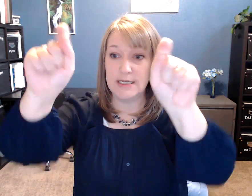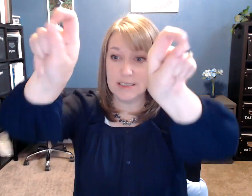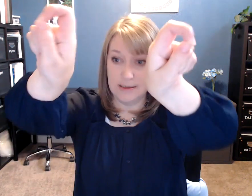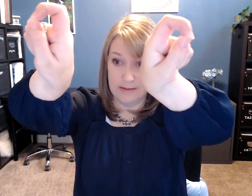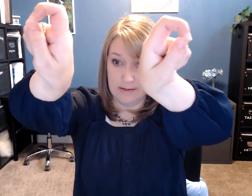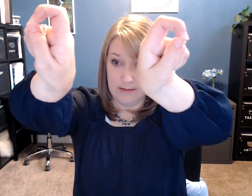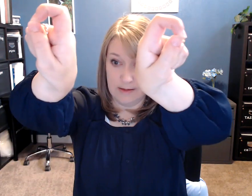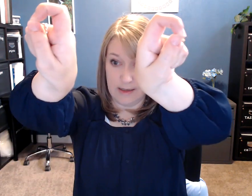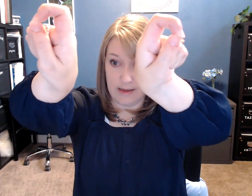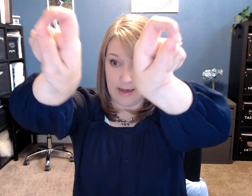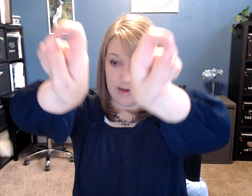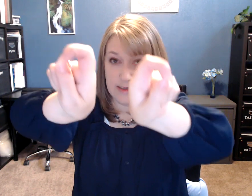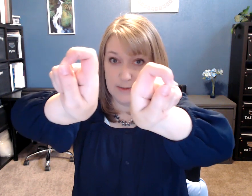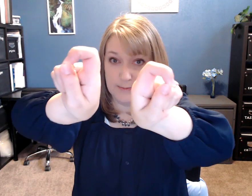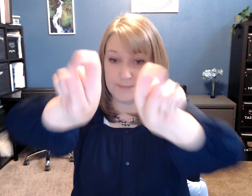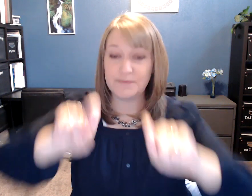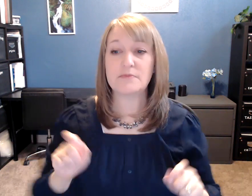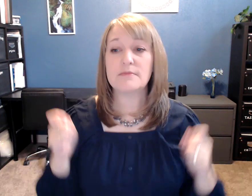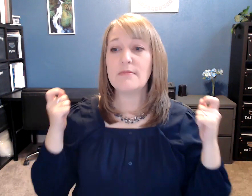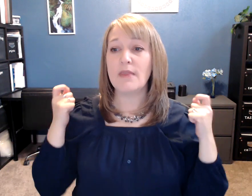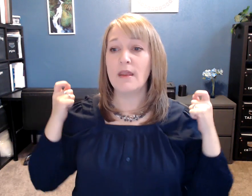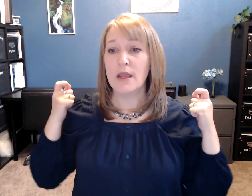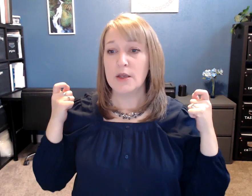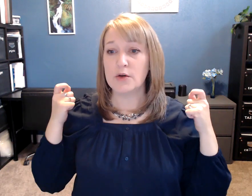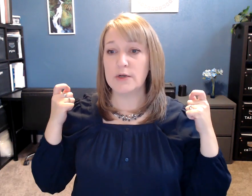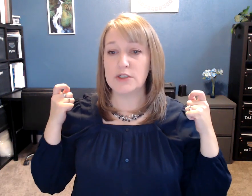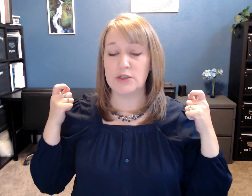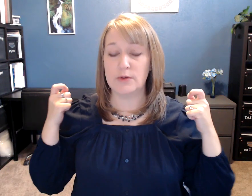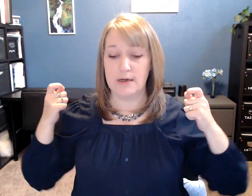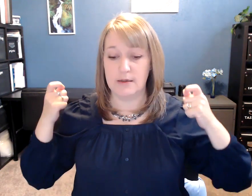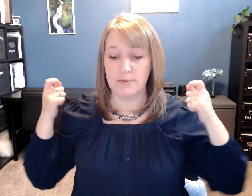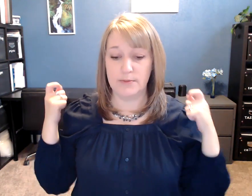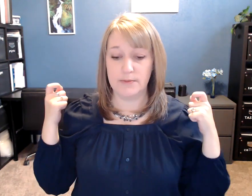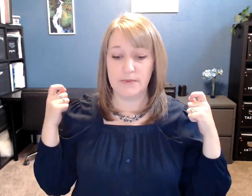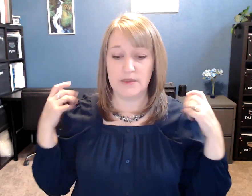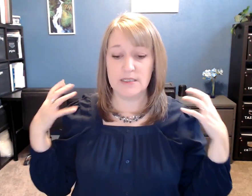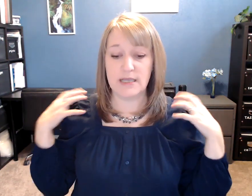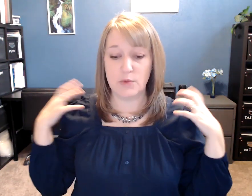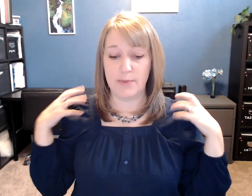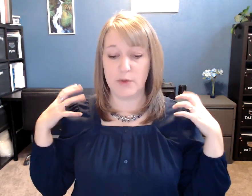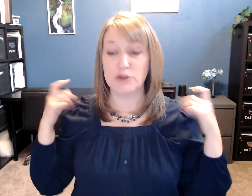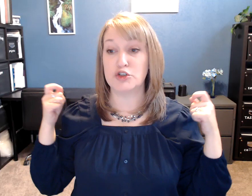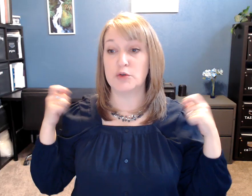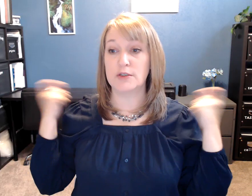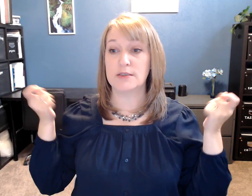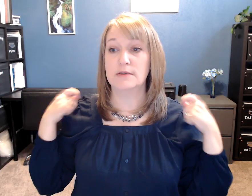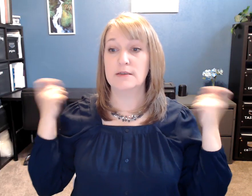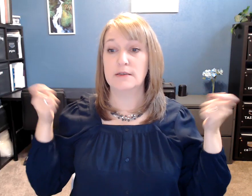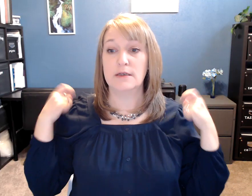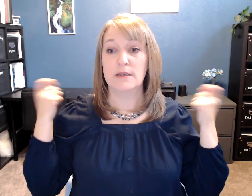it like that. You're going to, this sign will happen around your shoulders. And